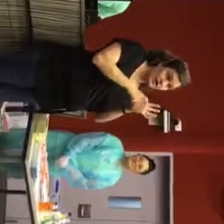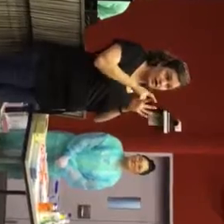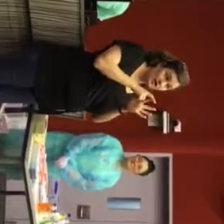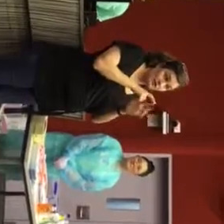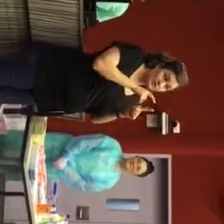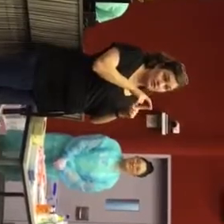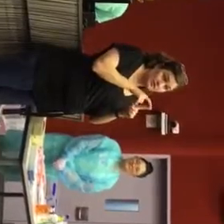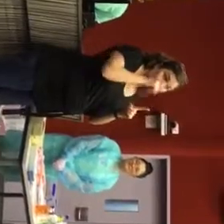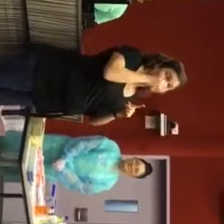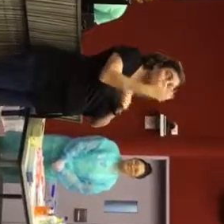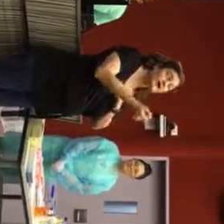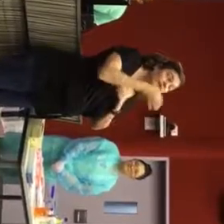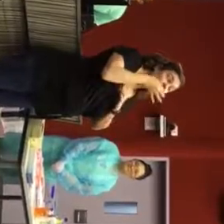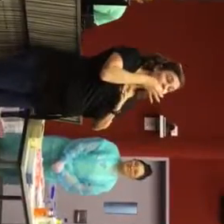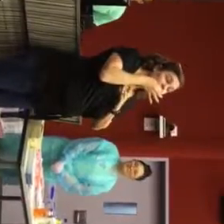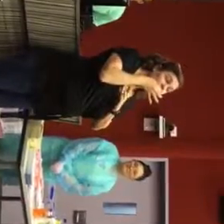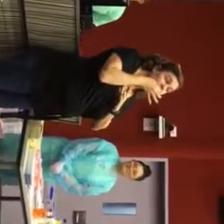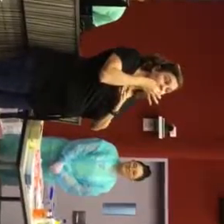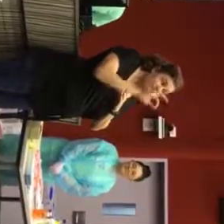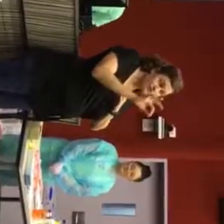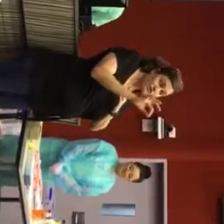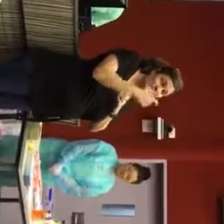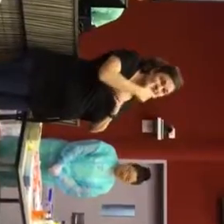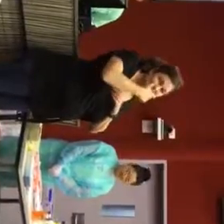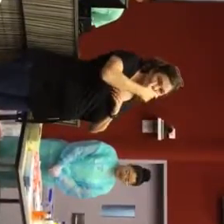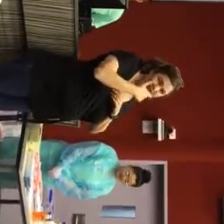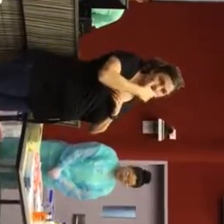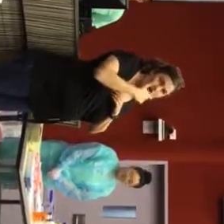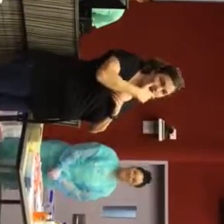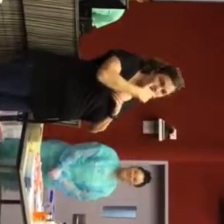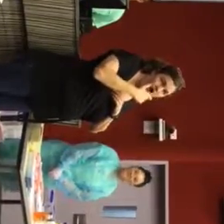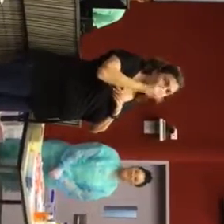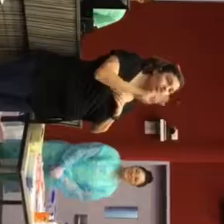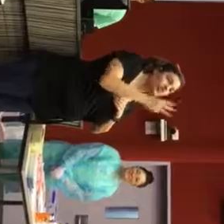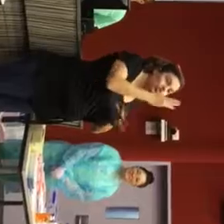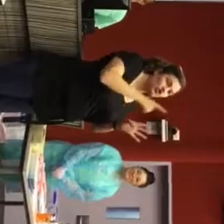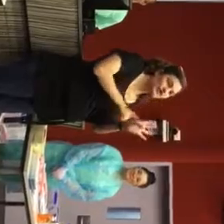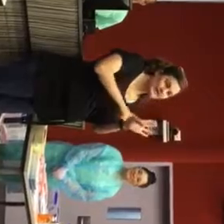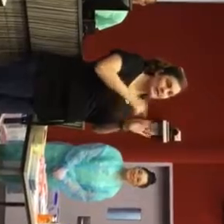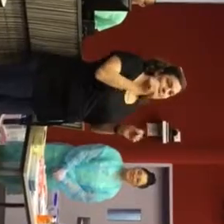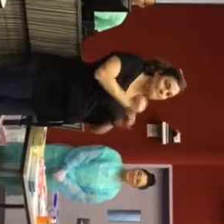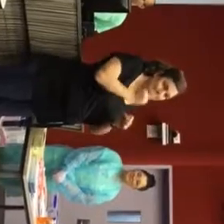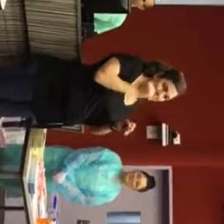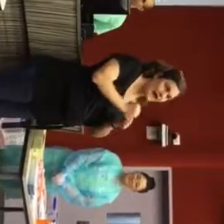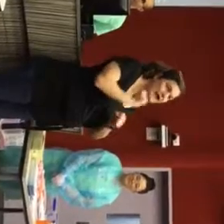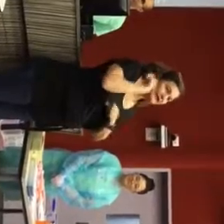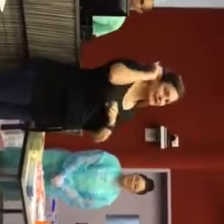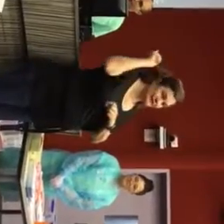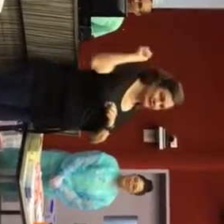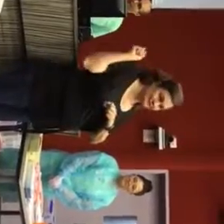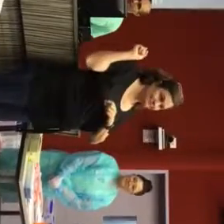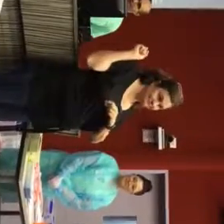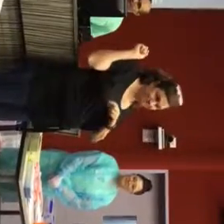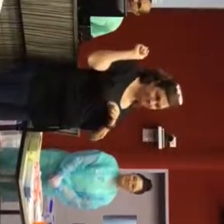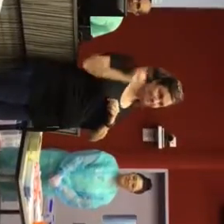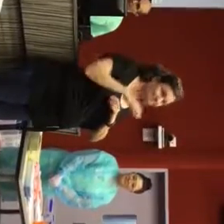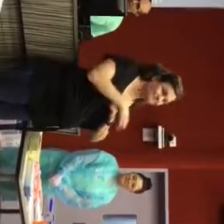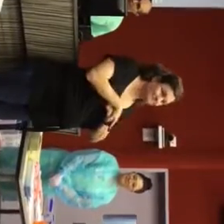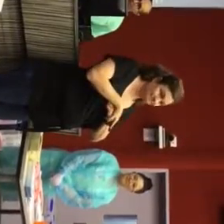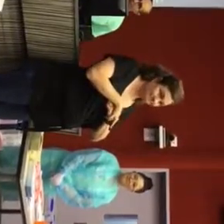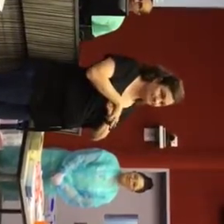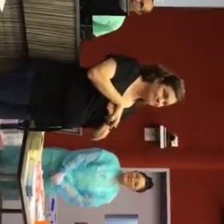for free in third year because we're the ones making it, so that allows them to get it for free